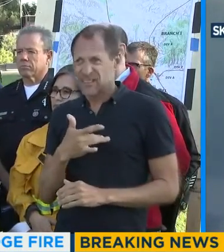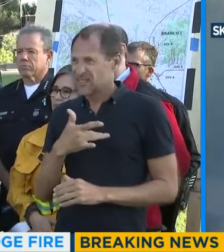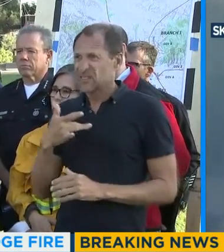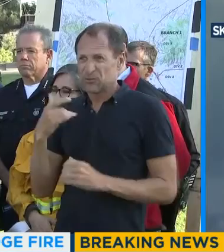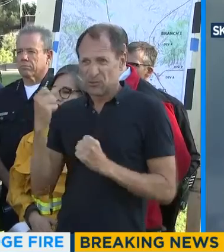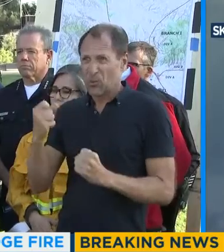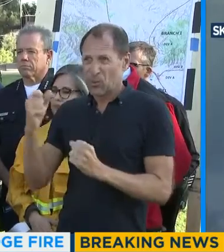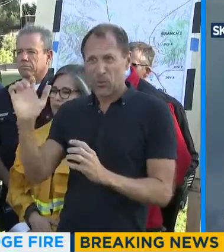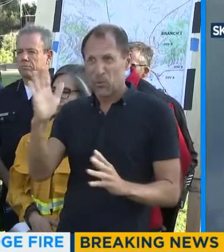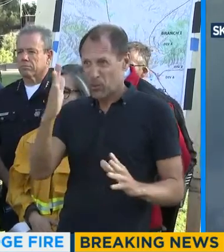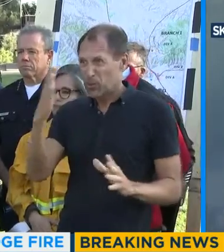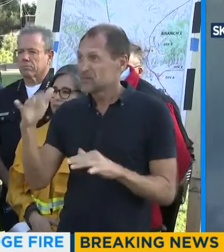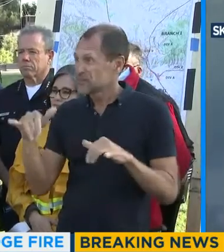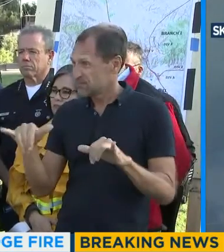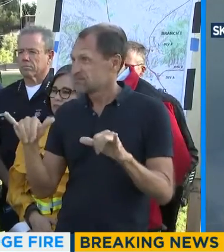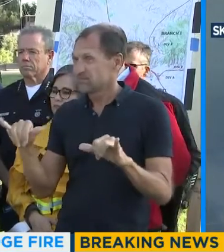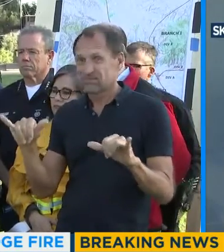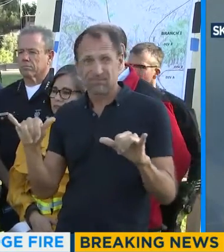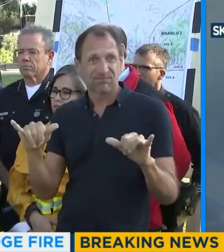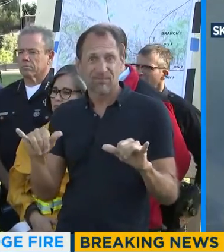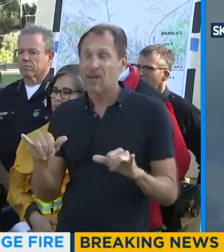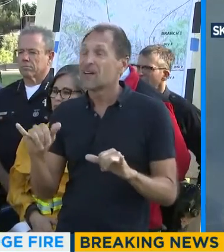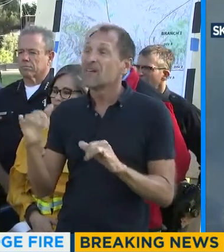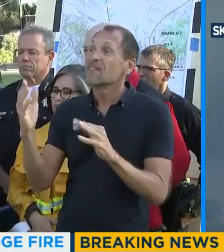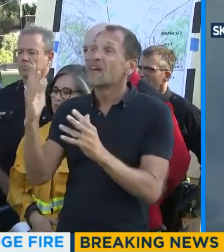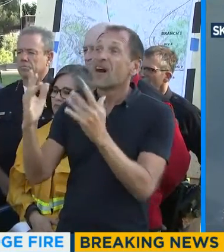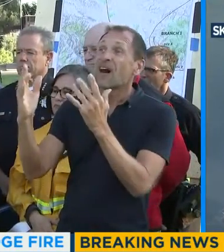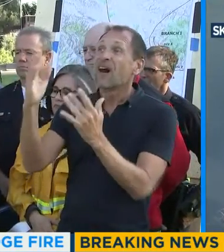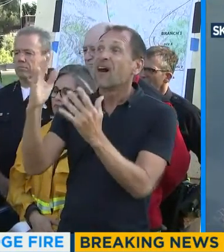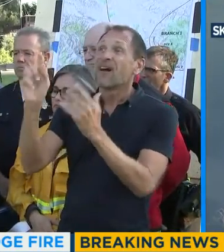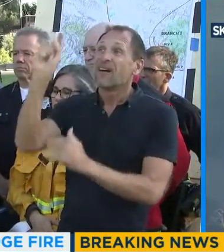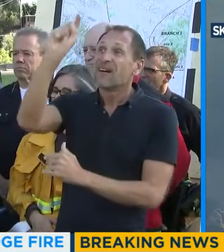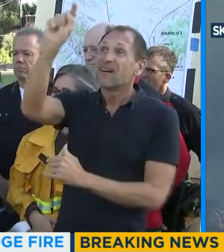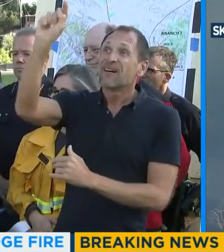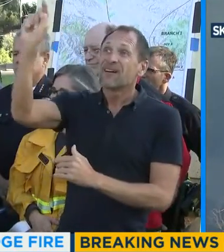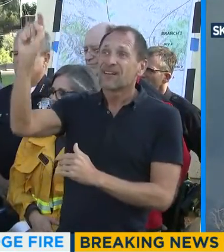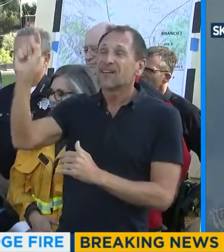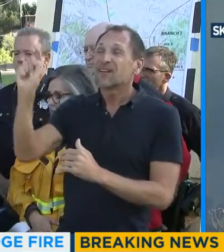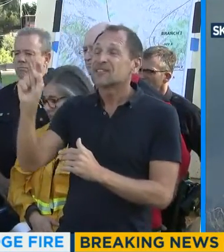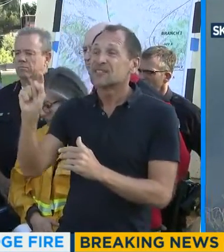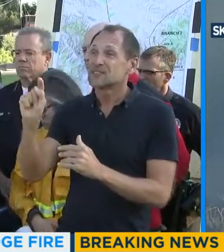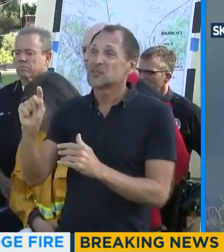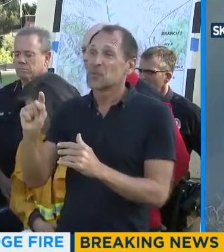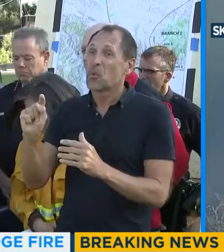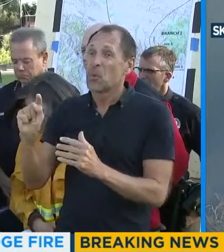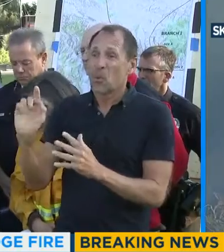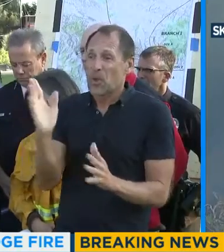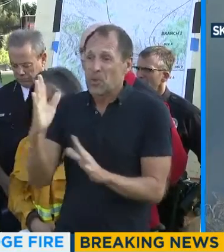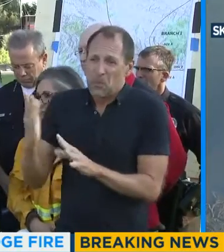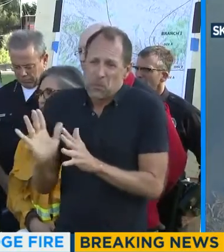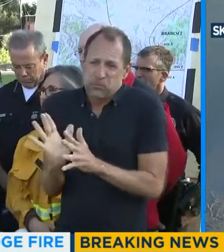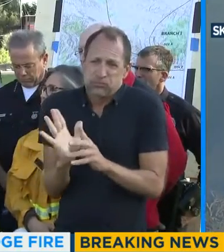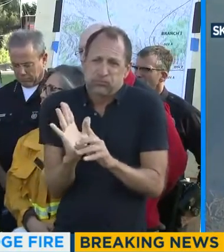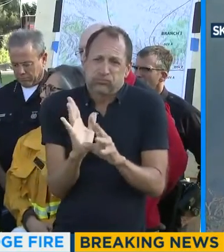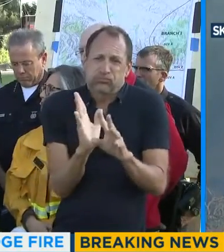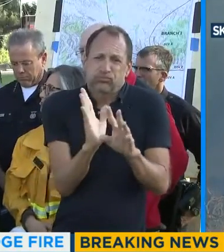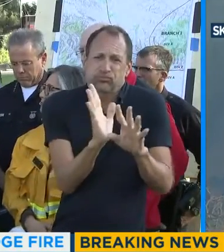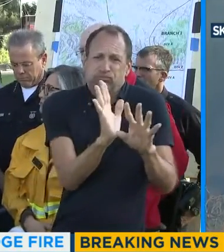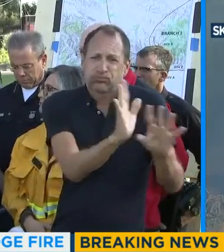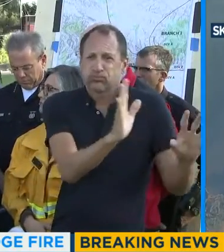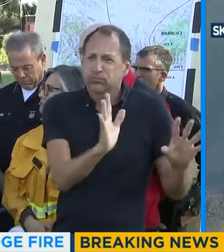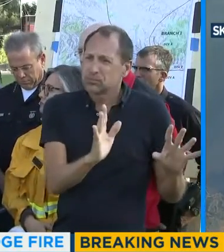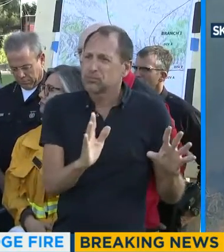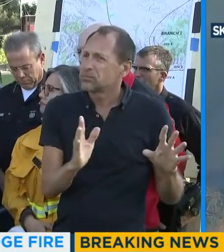strong. So the fire in the wildland is primarily driven by the wind as well as by